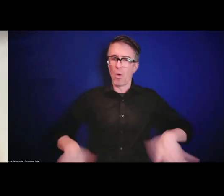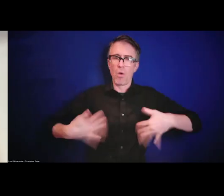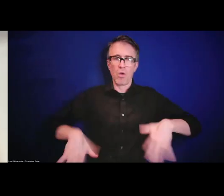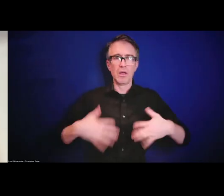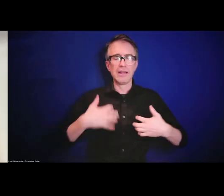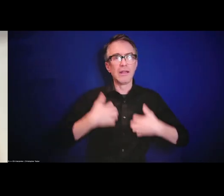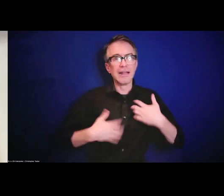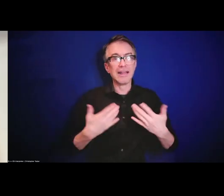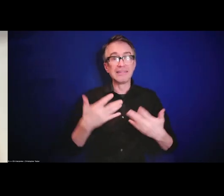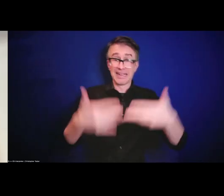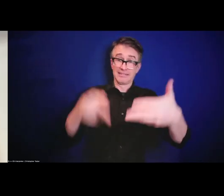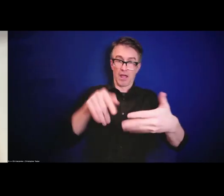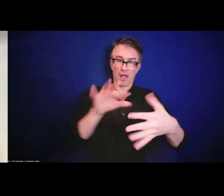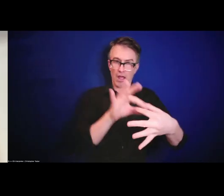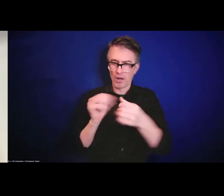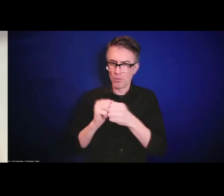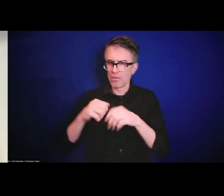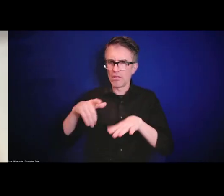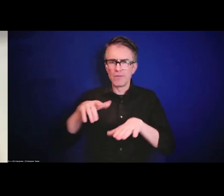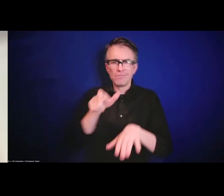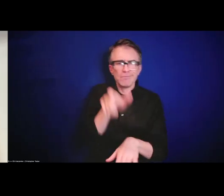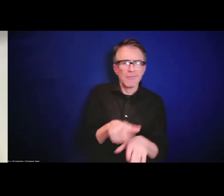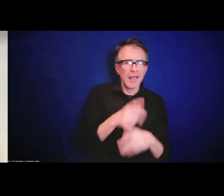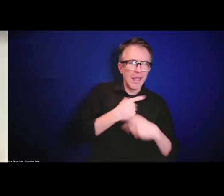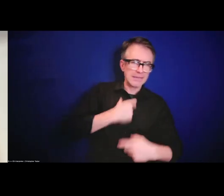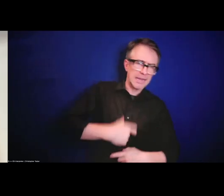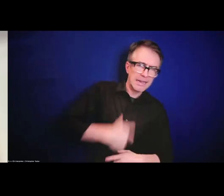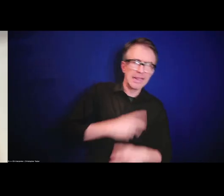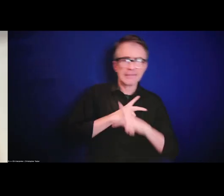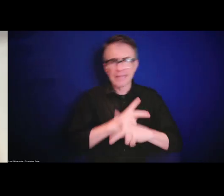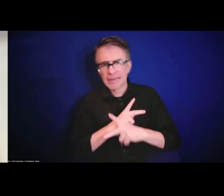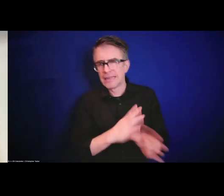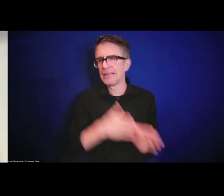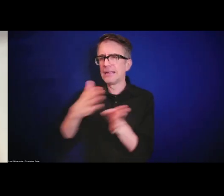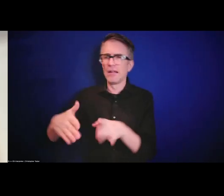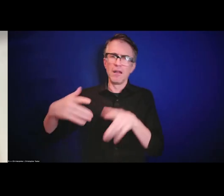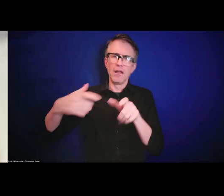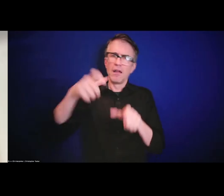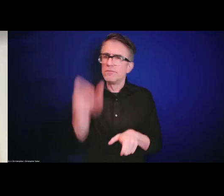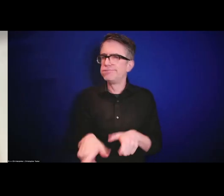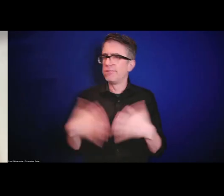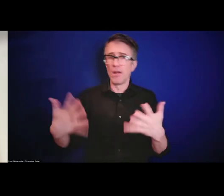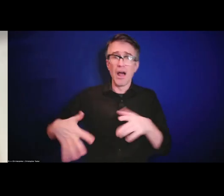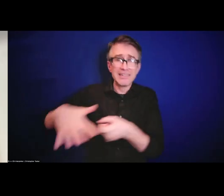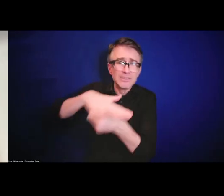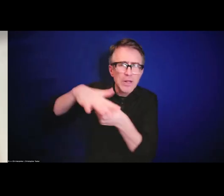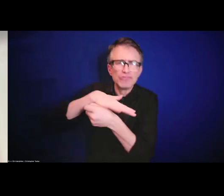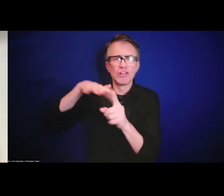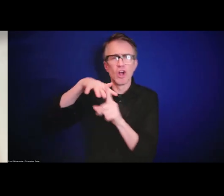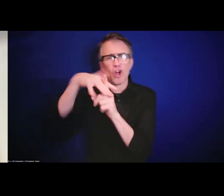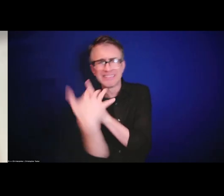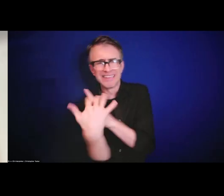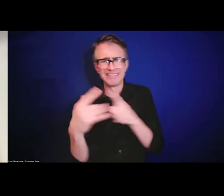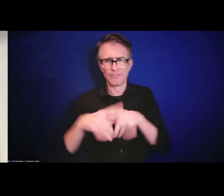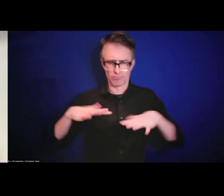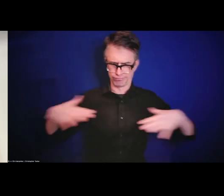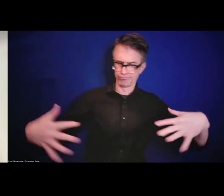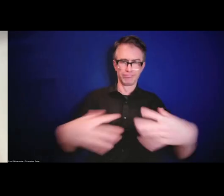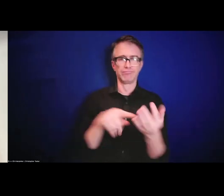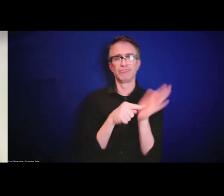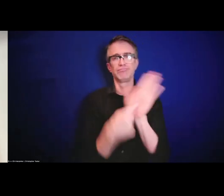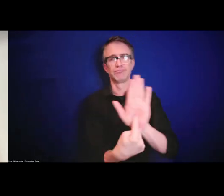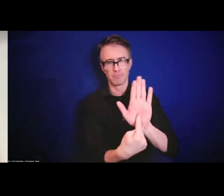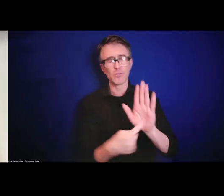citizen data are really uniquely positioned to advance intersectionality in data systems. So the document that we'll